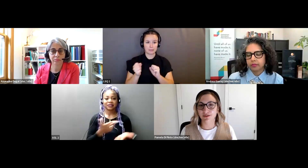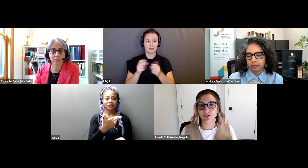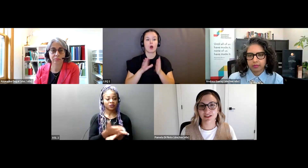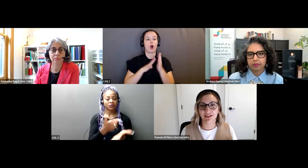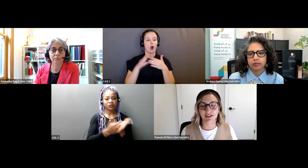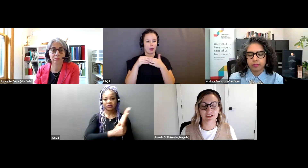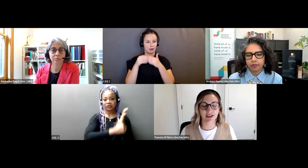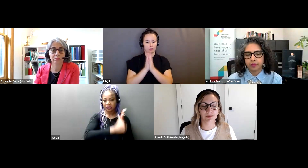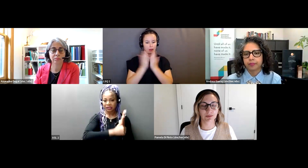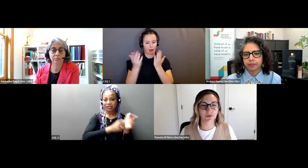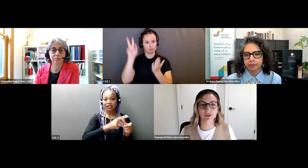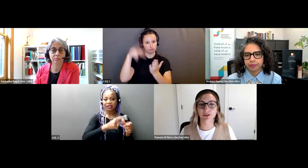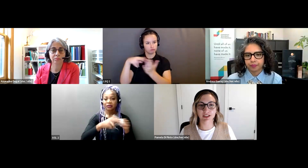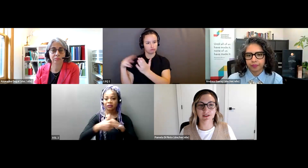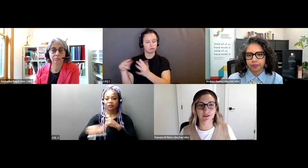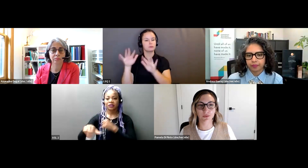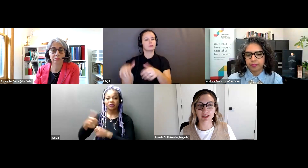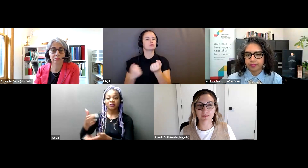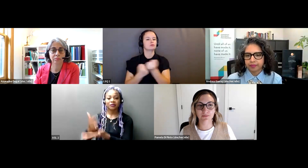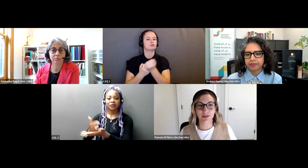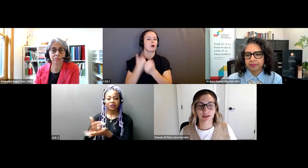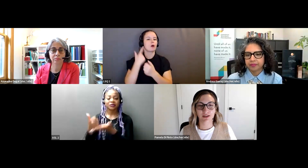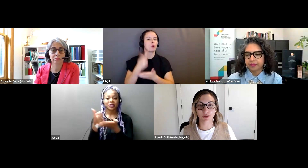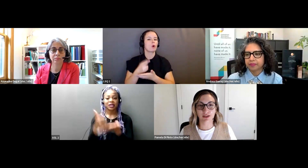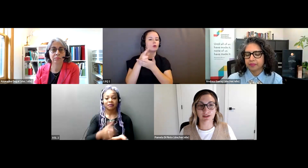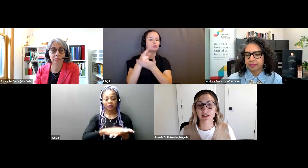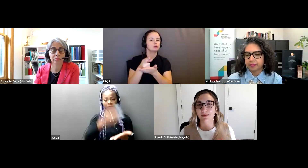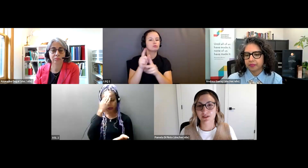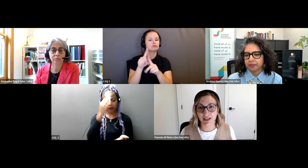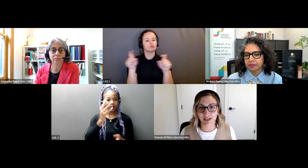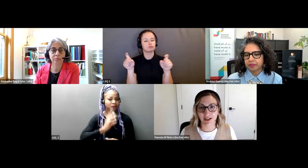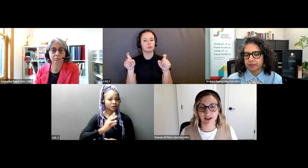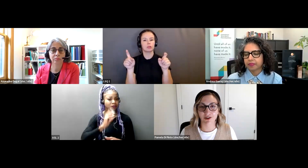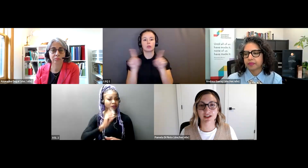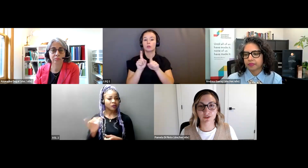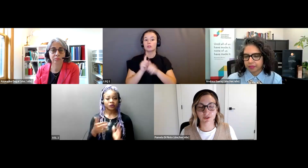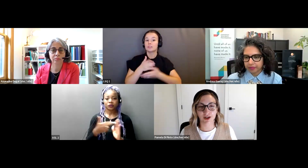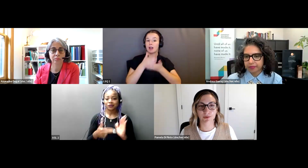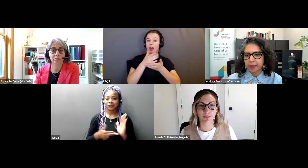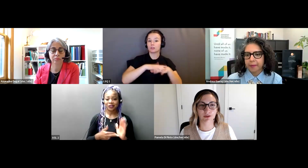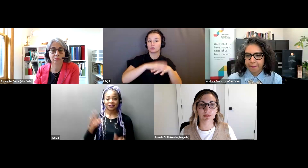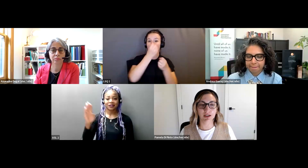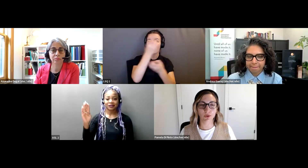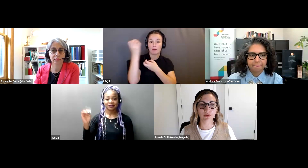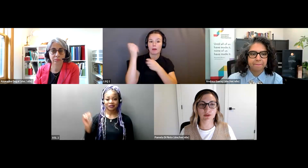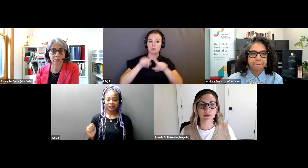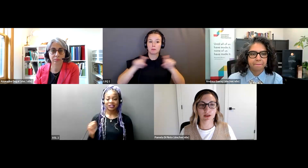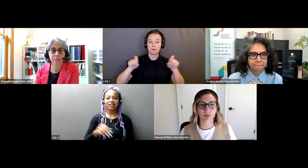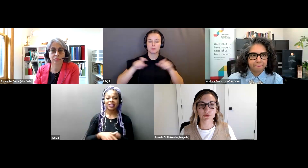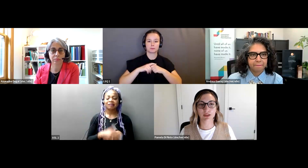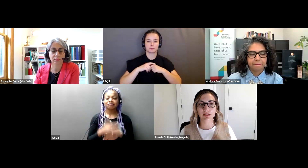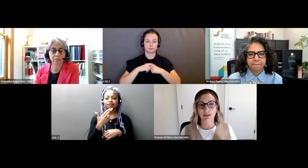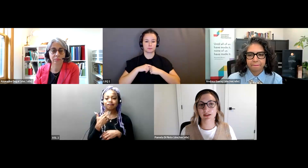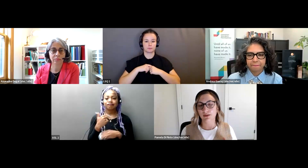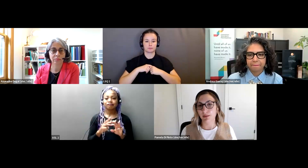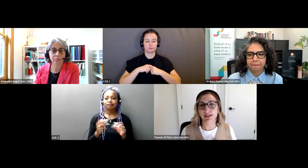other resources to help improve your learning along the way. You could sign up to take our Signal for Help Responder mini course,